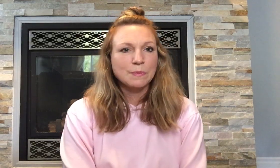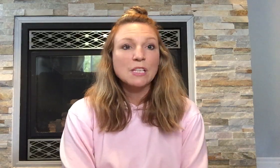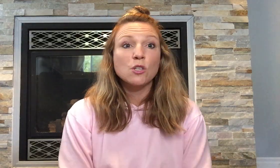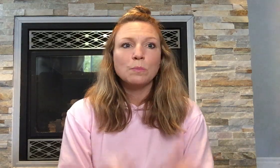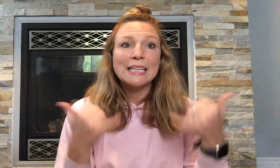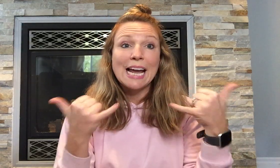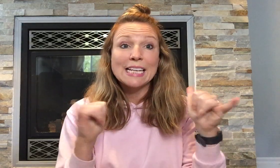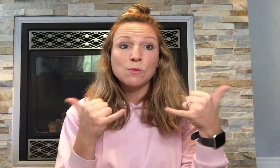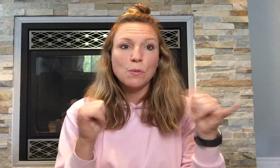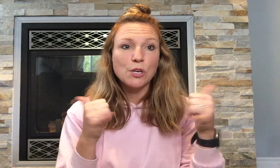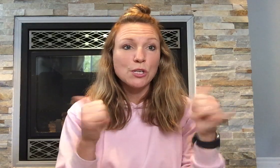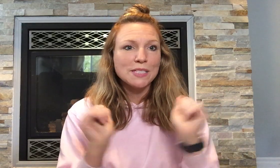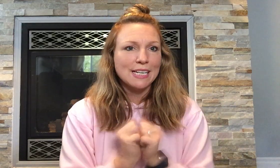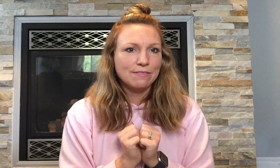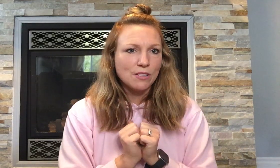So play is what we're using for